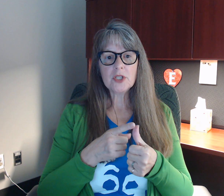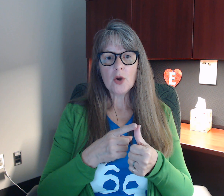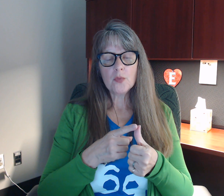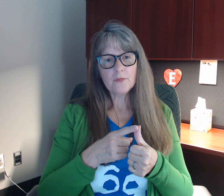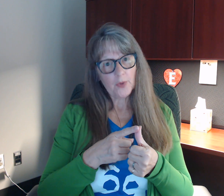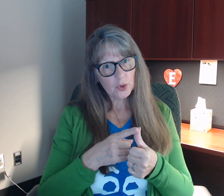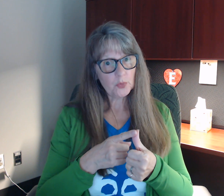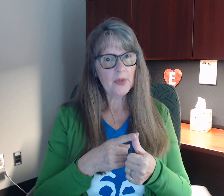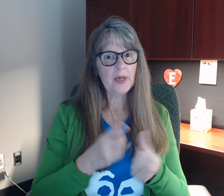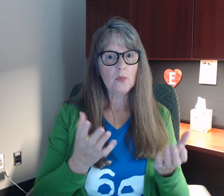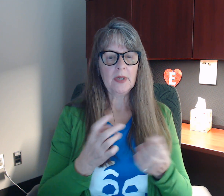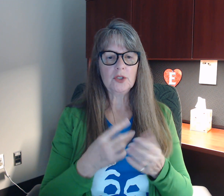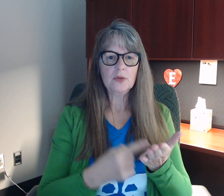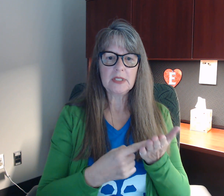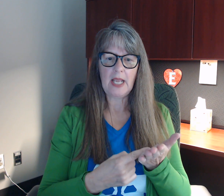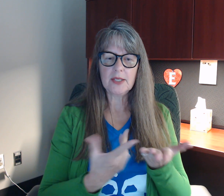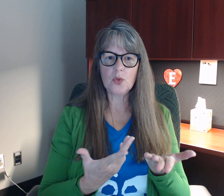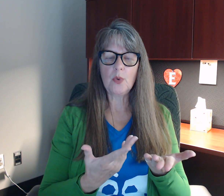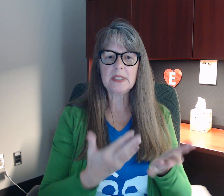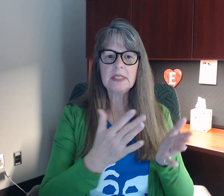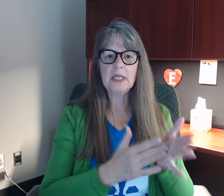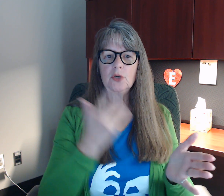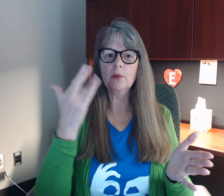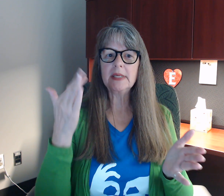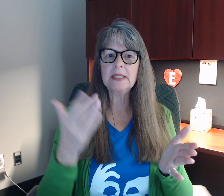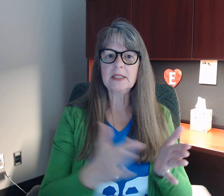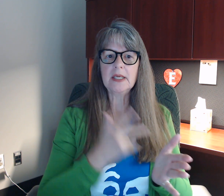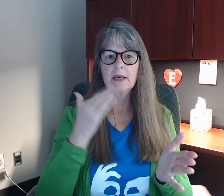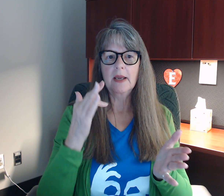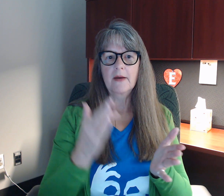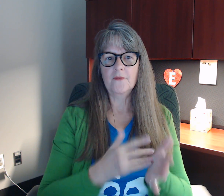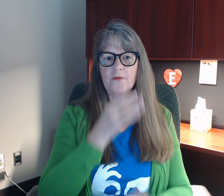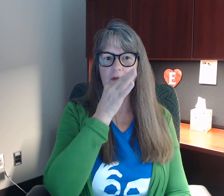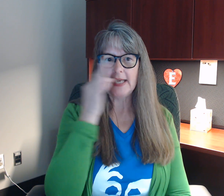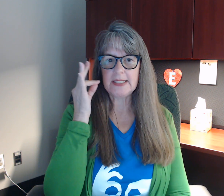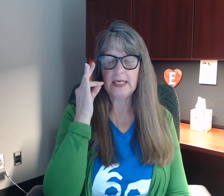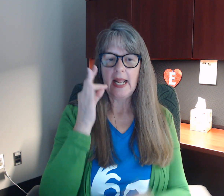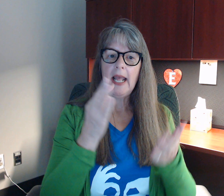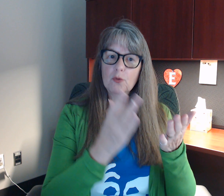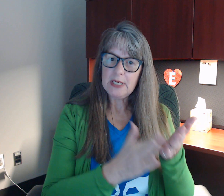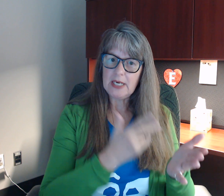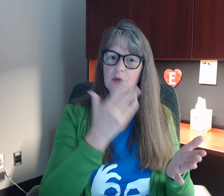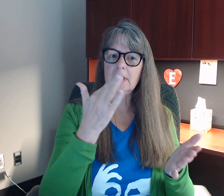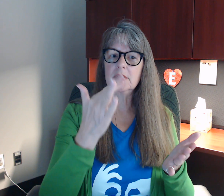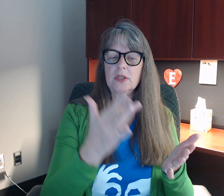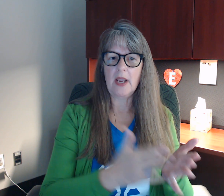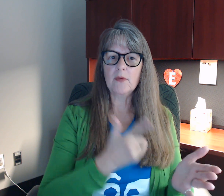So the first one that I wanted to discuss was this intermittent fasting. And the reason I do is because this is every once in